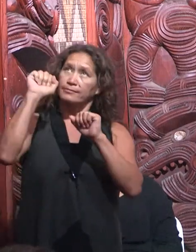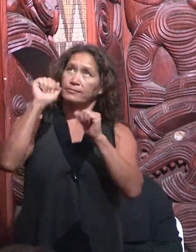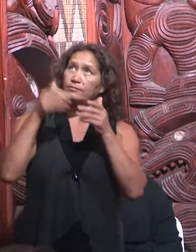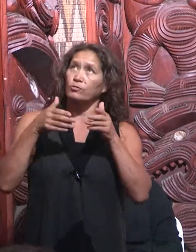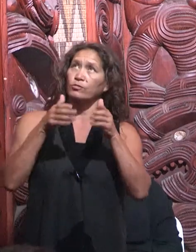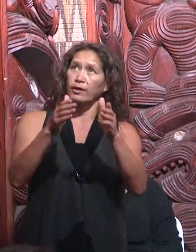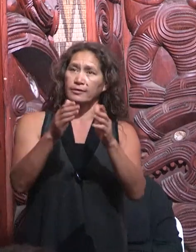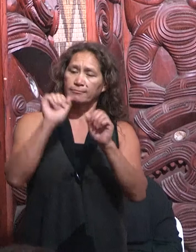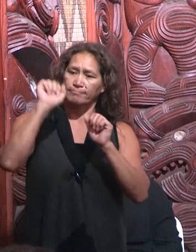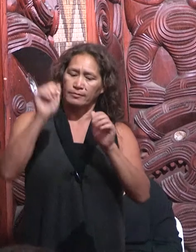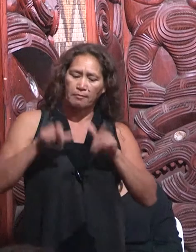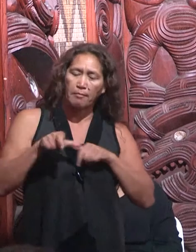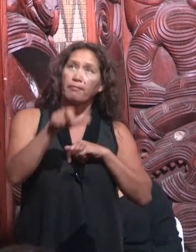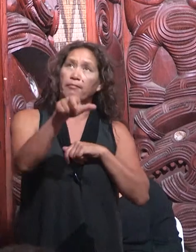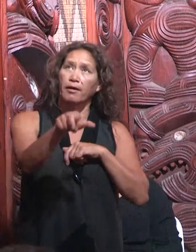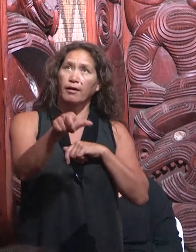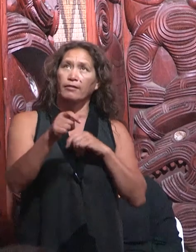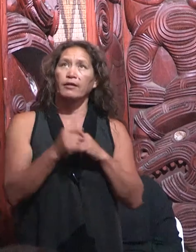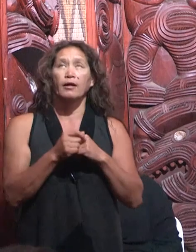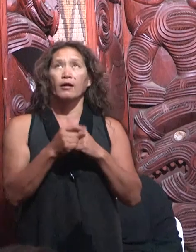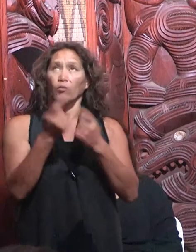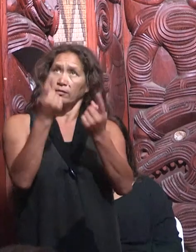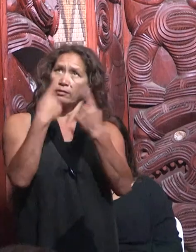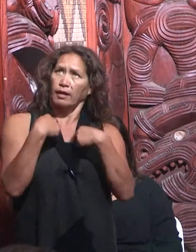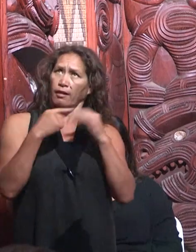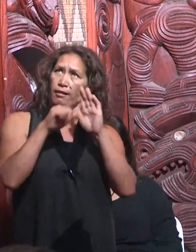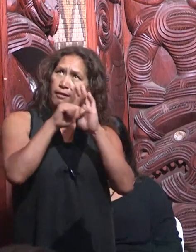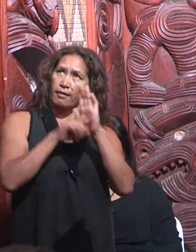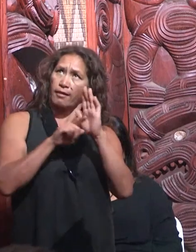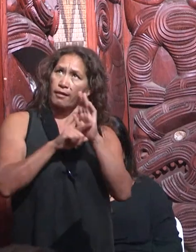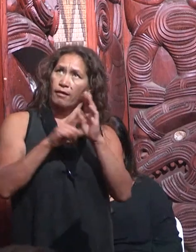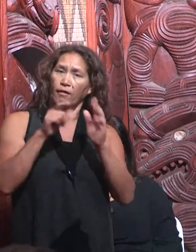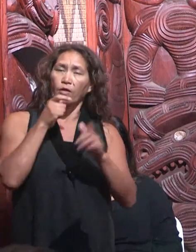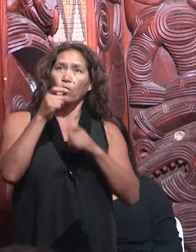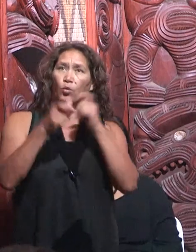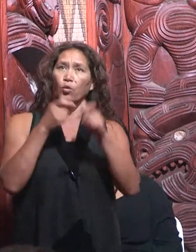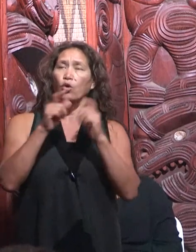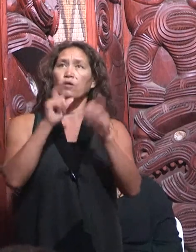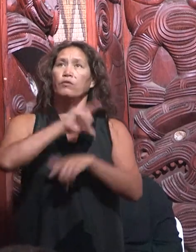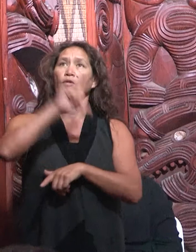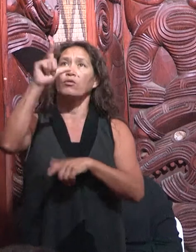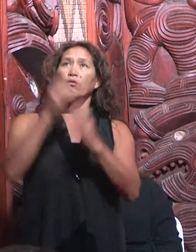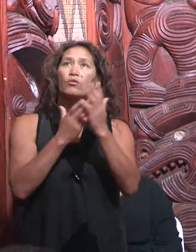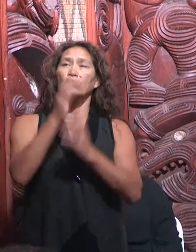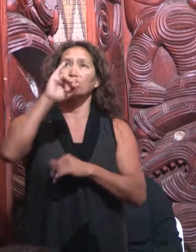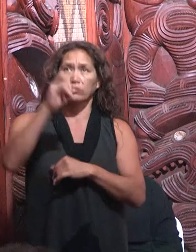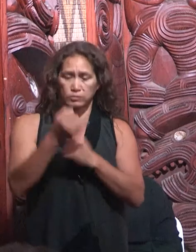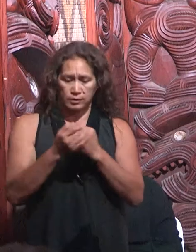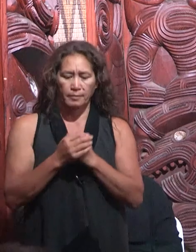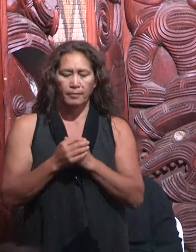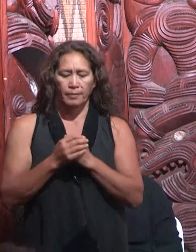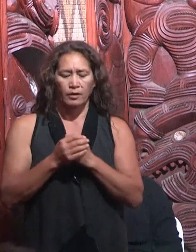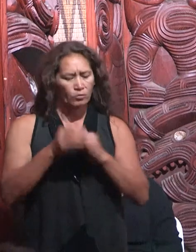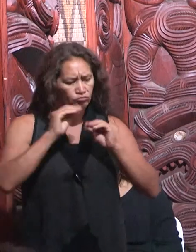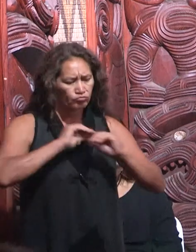For out of Zion shall go forth instruction and the word of the Lord from Jerusalem. He shall judge between the nations and